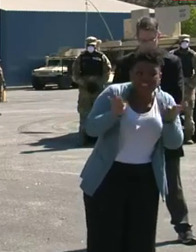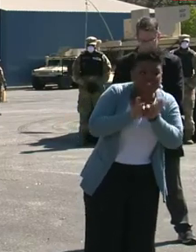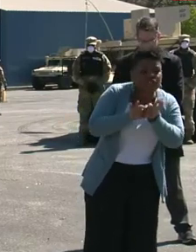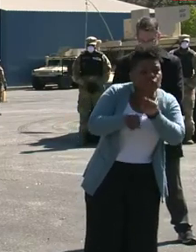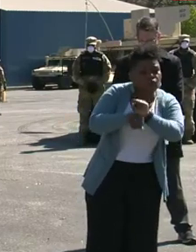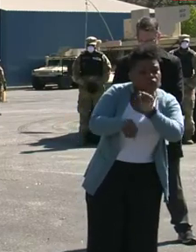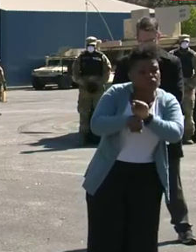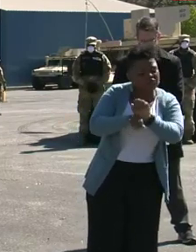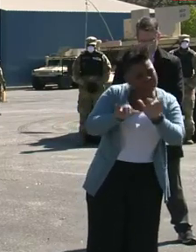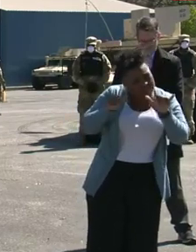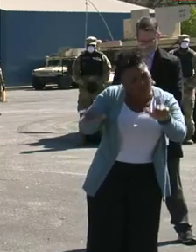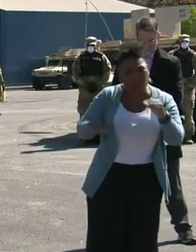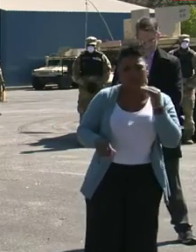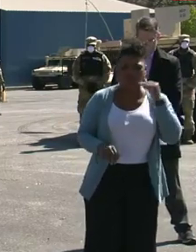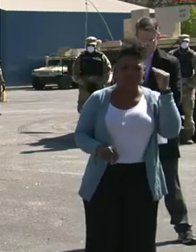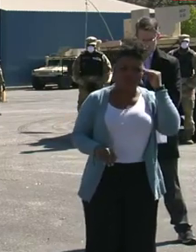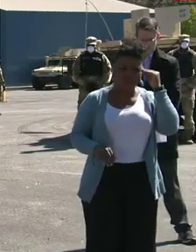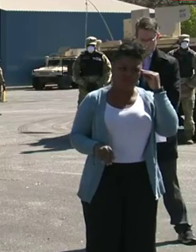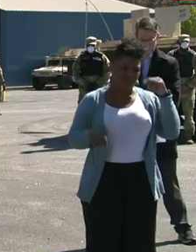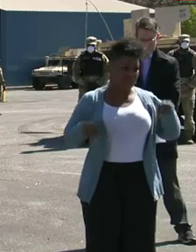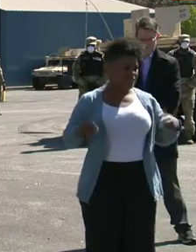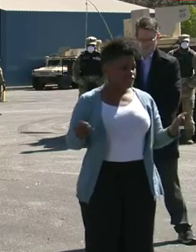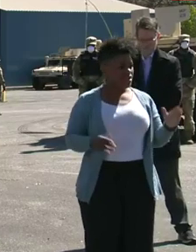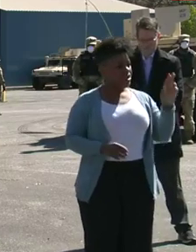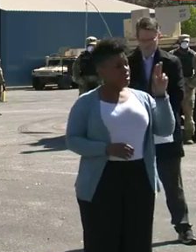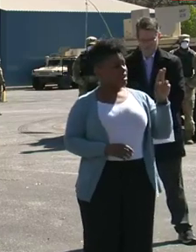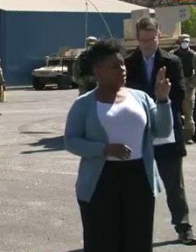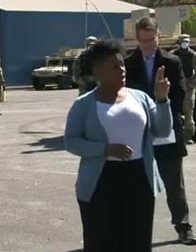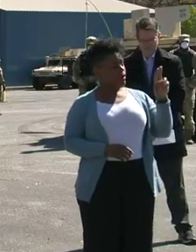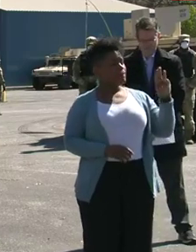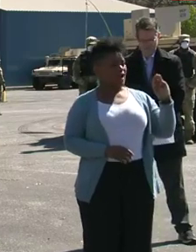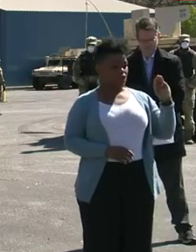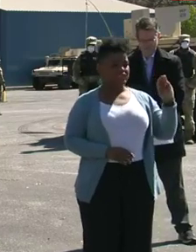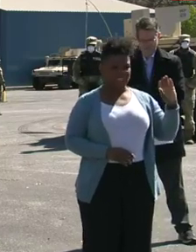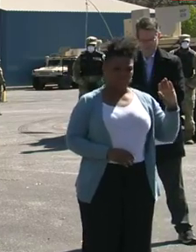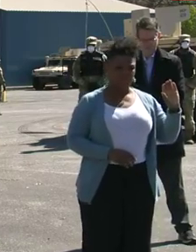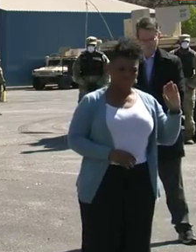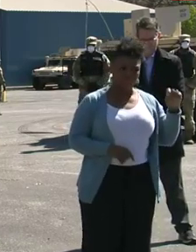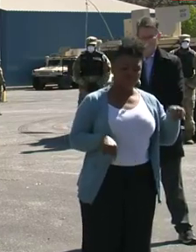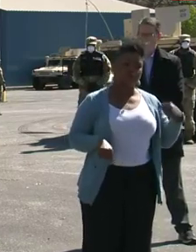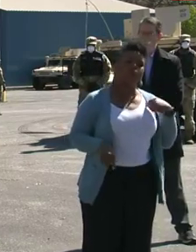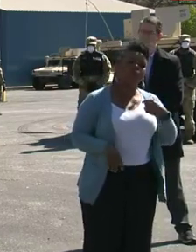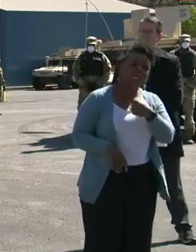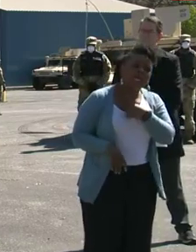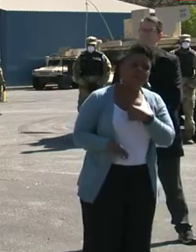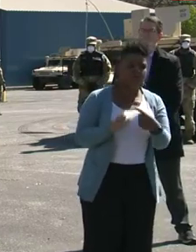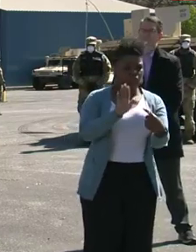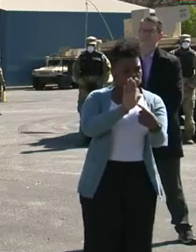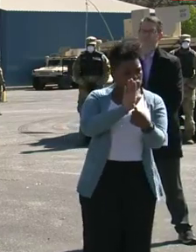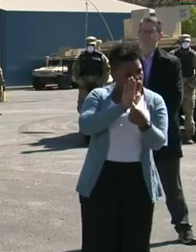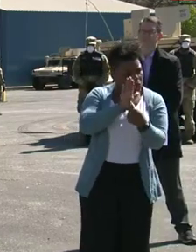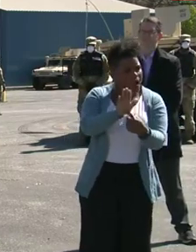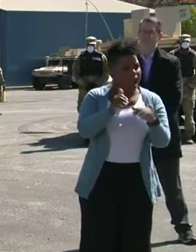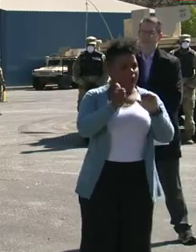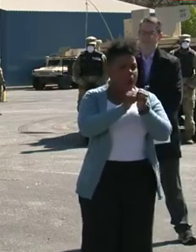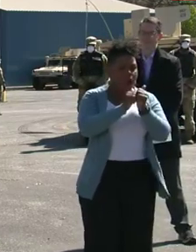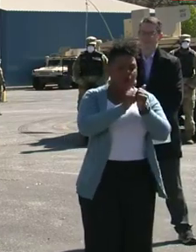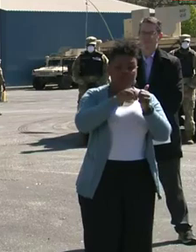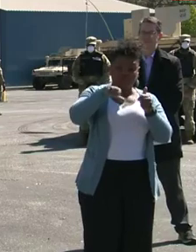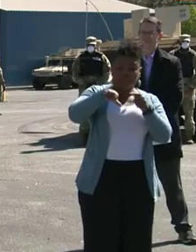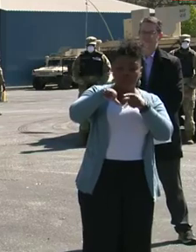Here at United Medical Center, we are showing our drive-through and